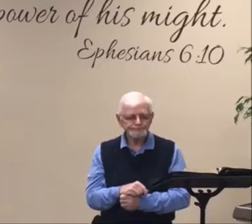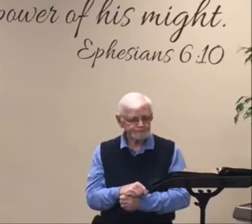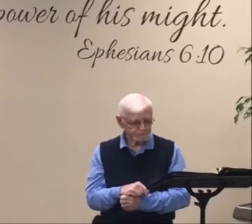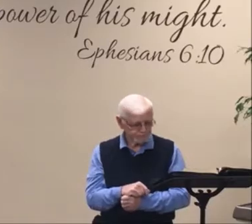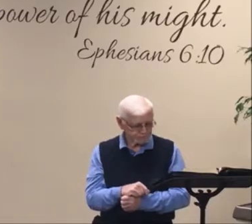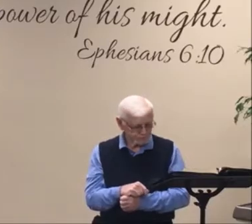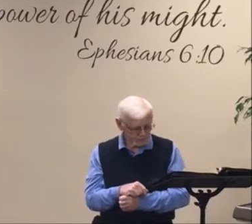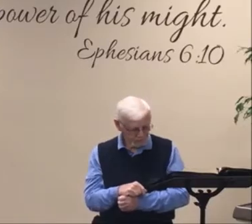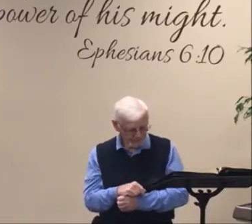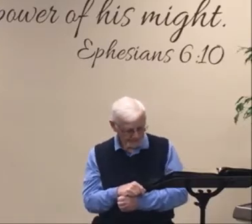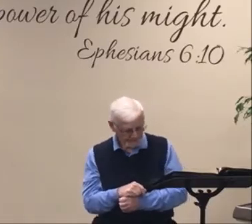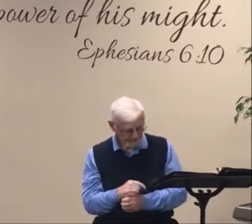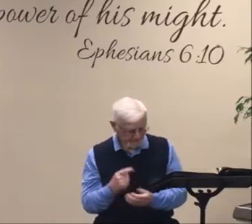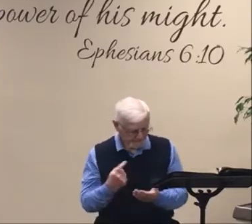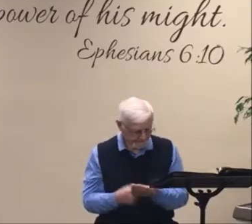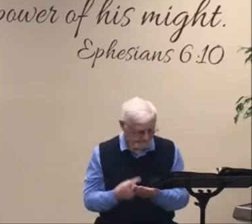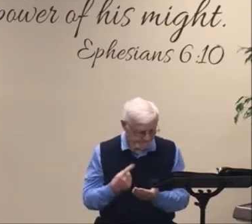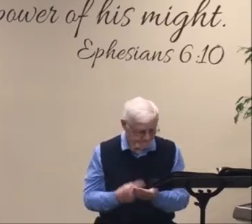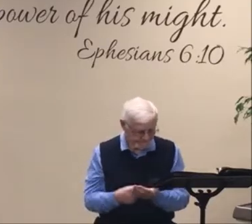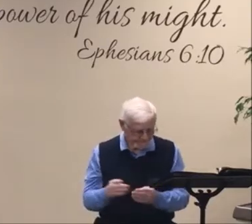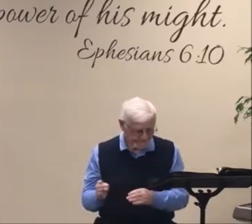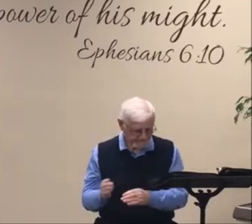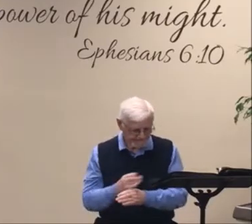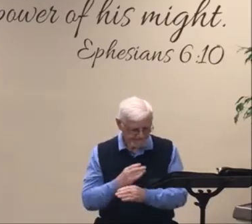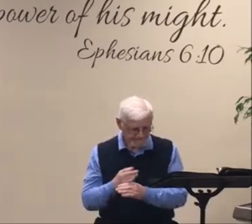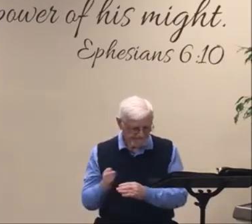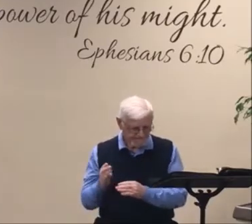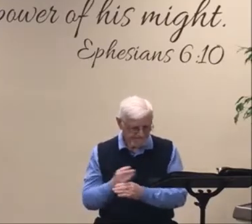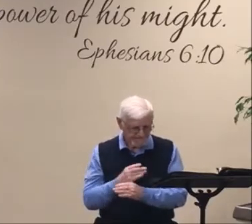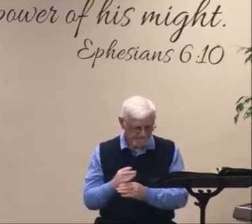we're going to be discussing business.